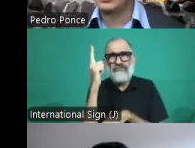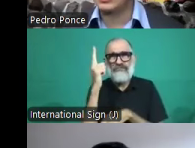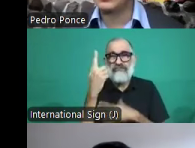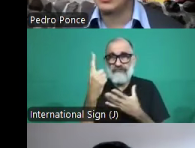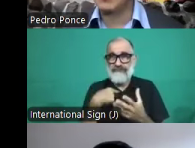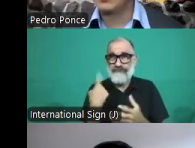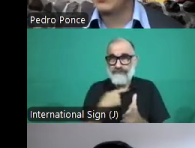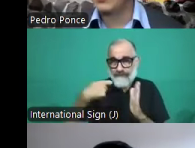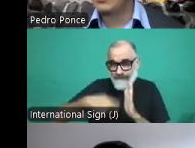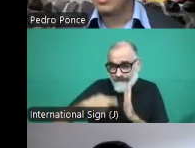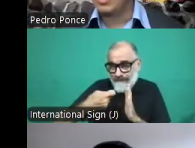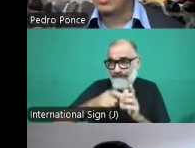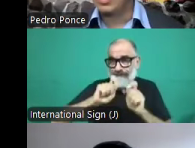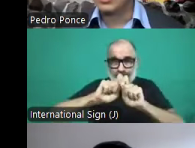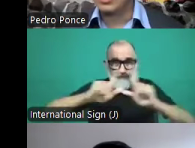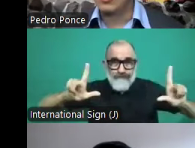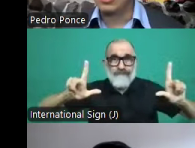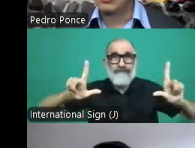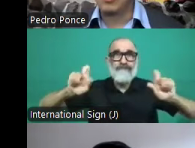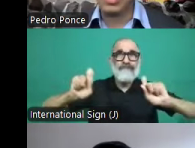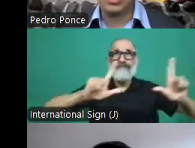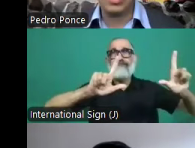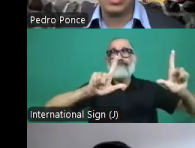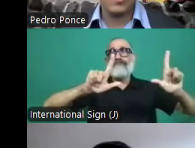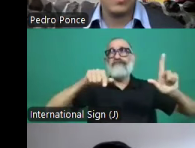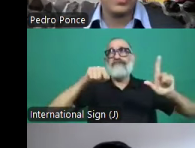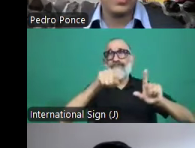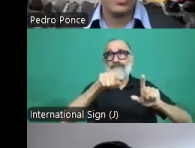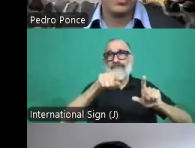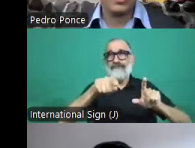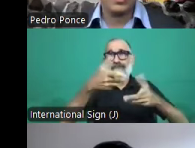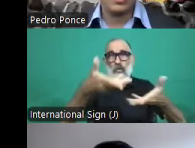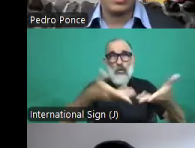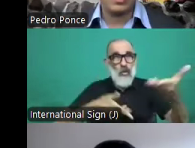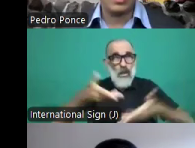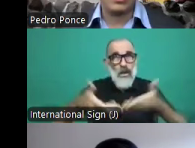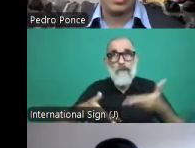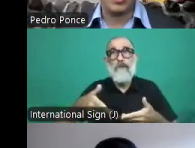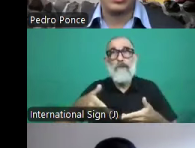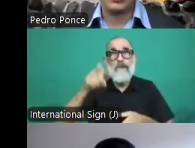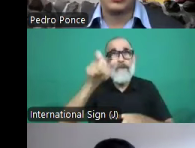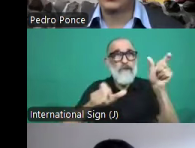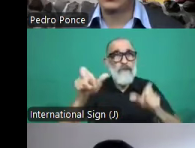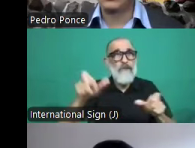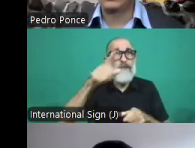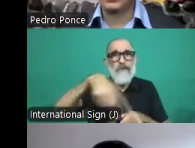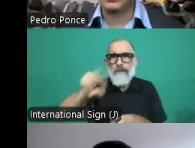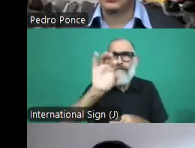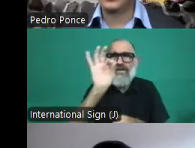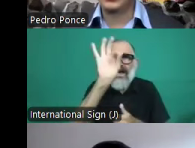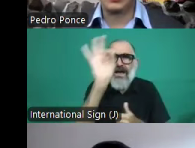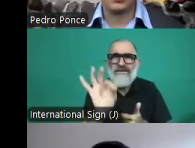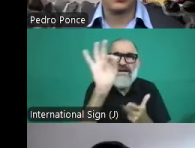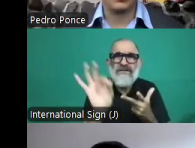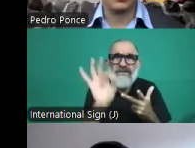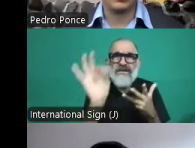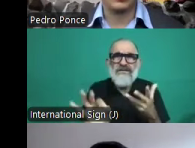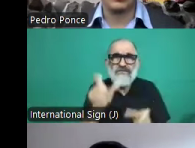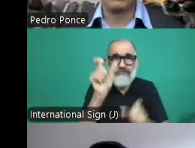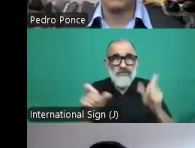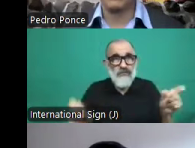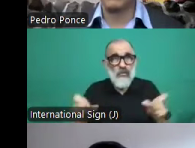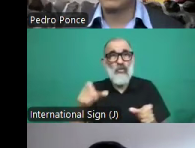and last name as they log into the meeting. And the image also shows 3 steps